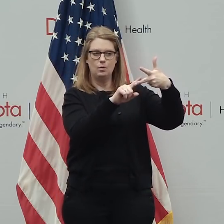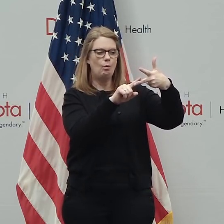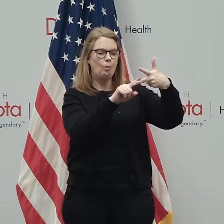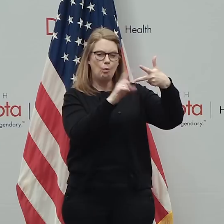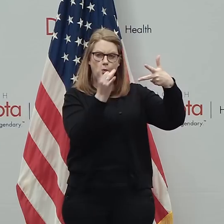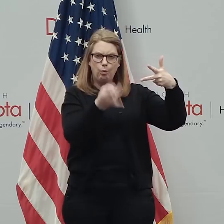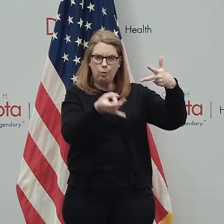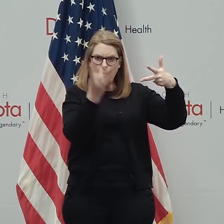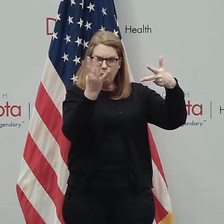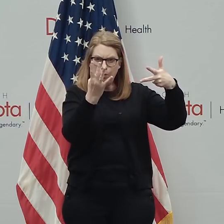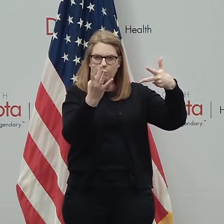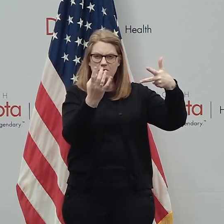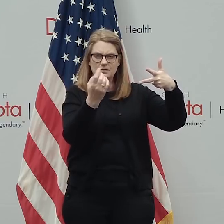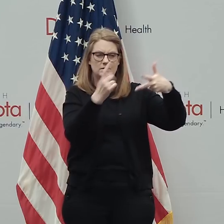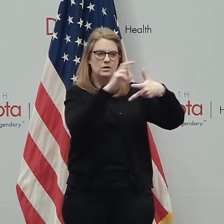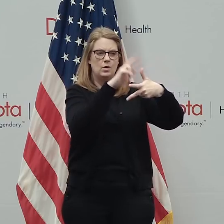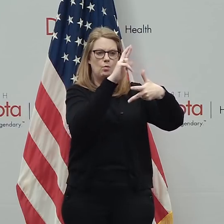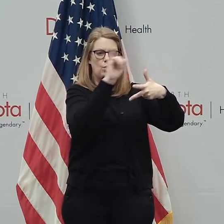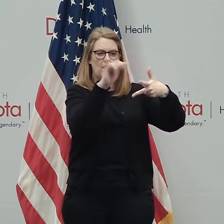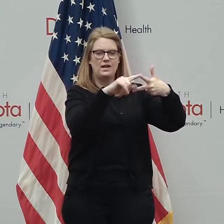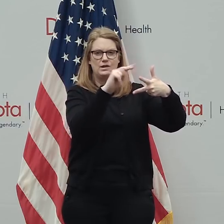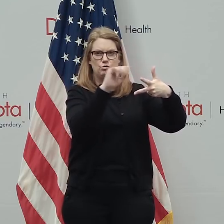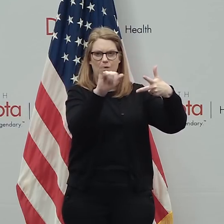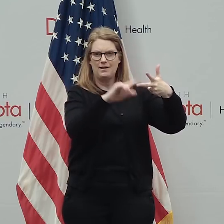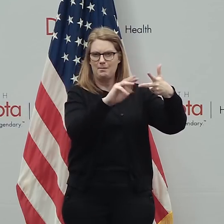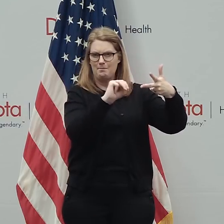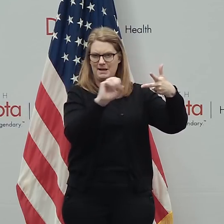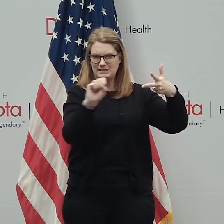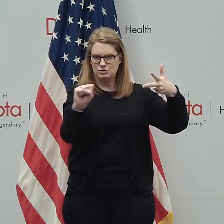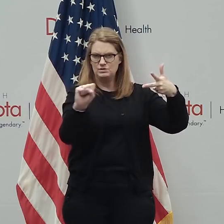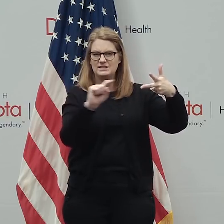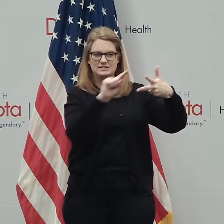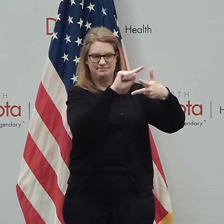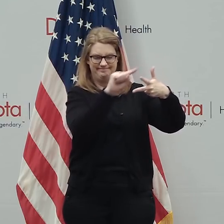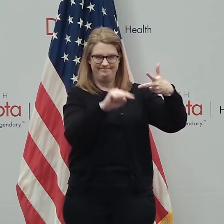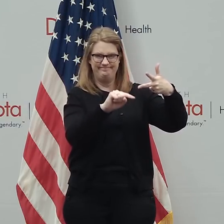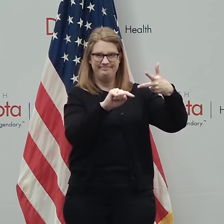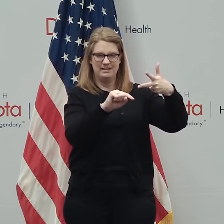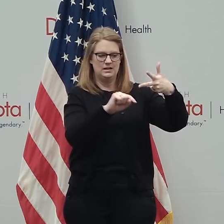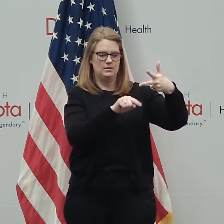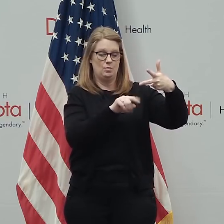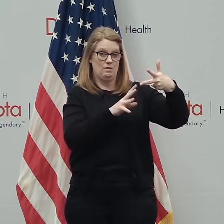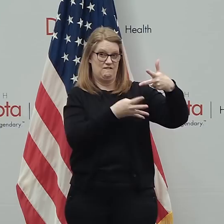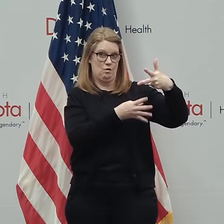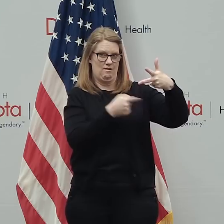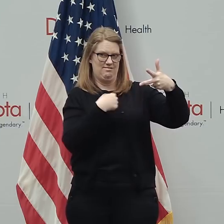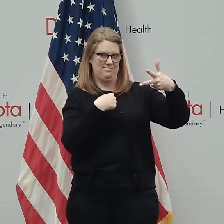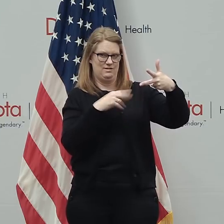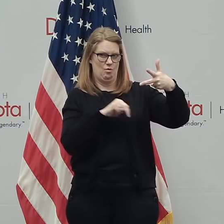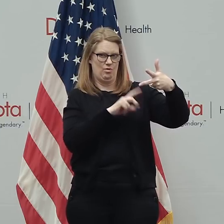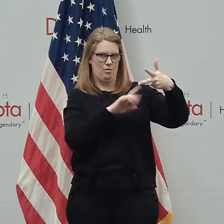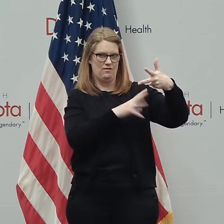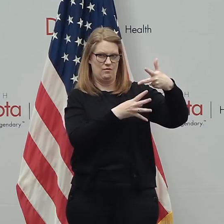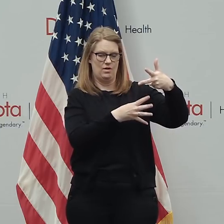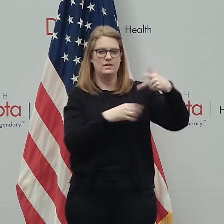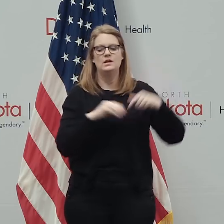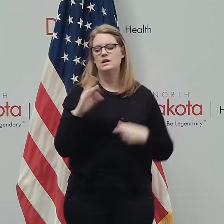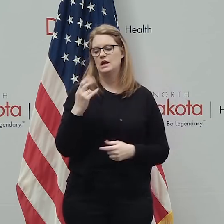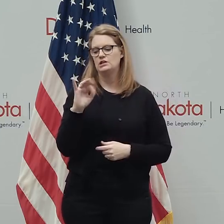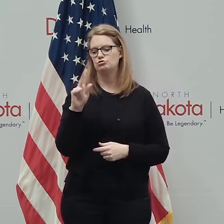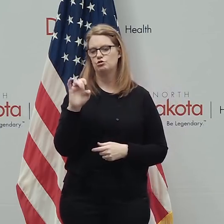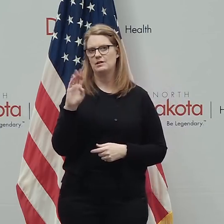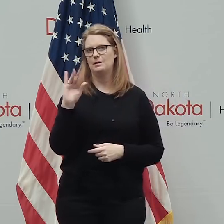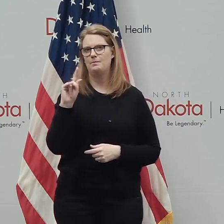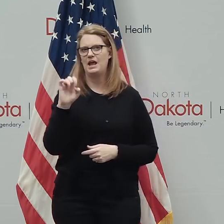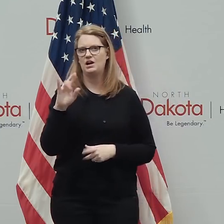the majority of this outbreak: Rhode Island, New York, and Massachusetts. And again, Governor Charlie Baker was on the call this